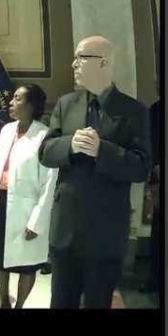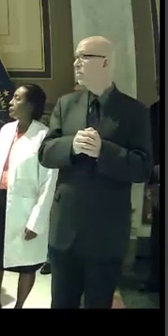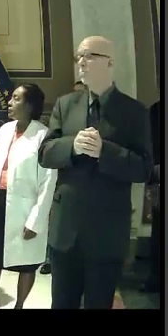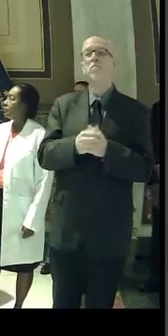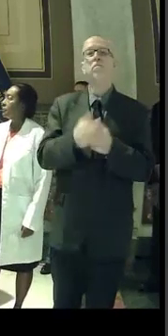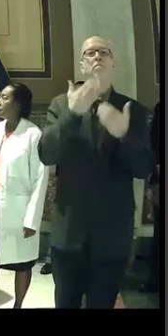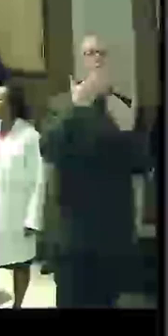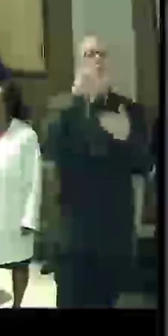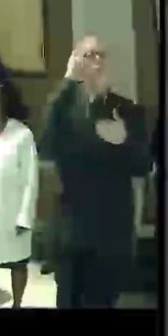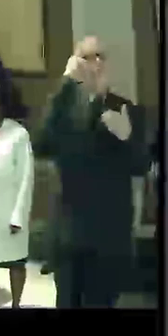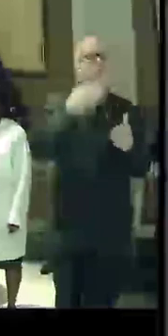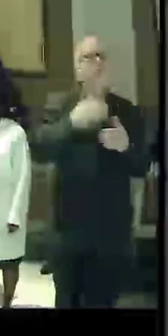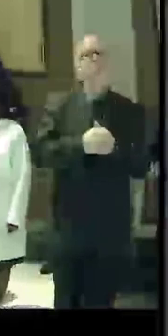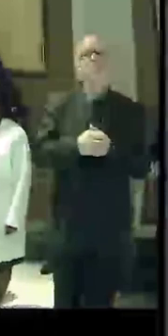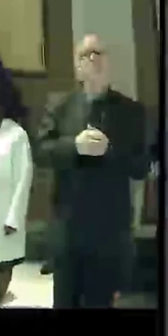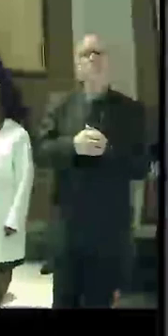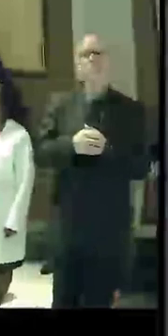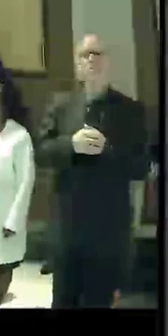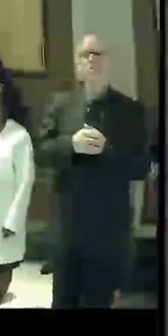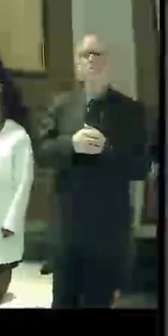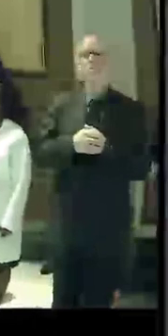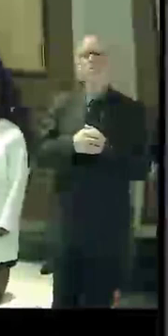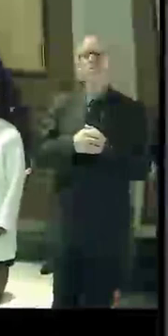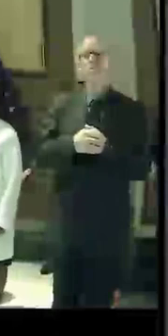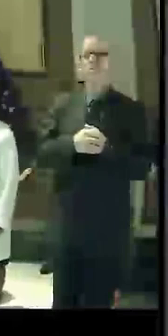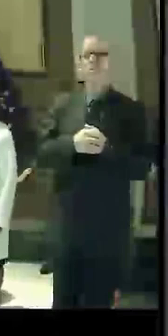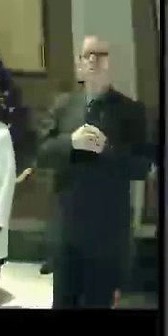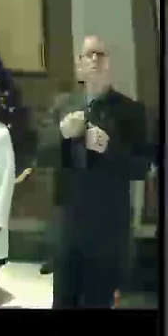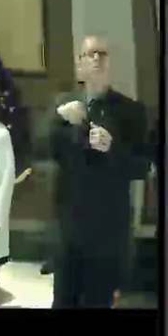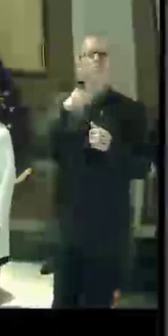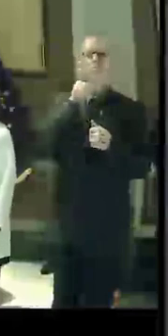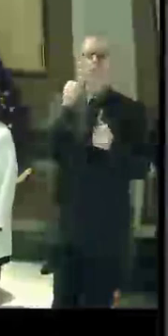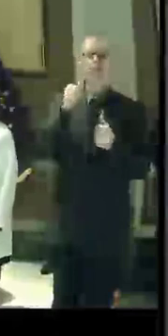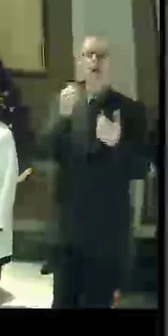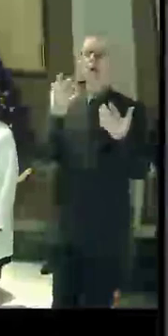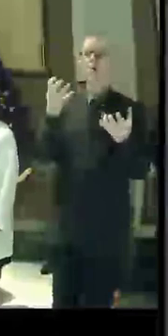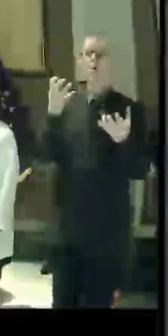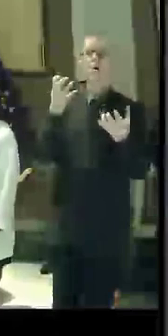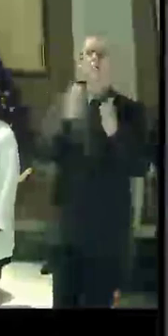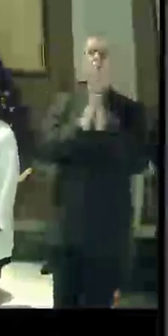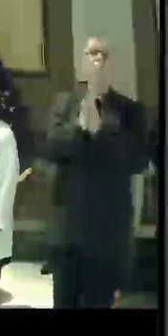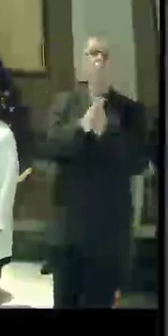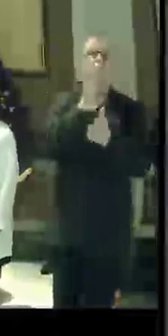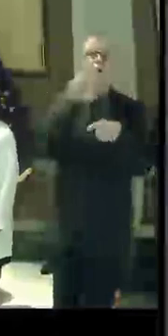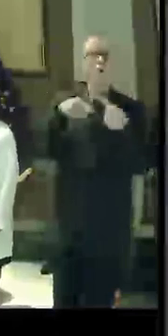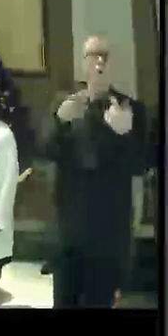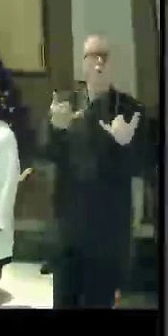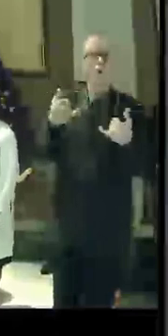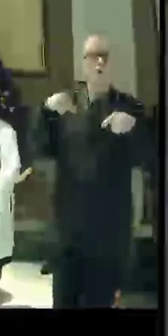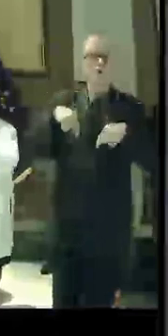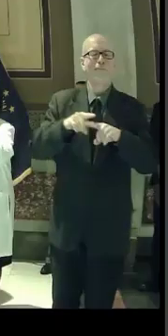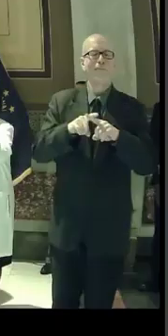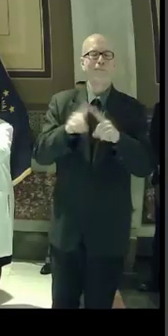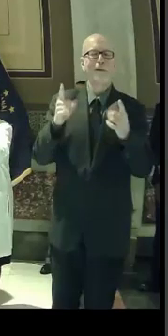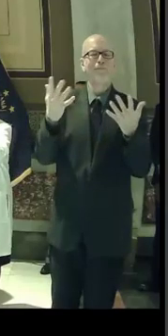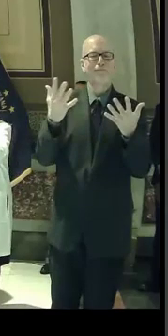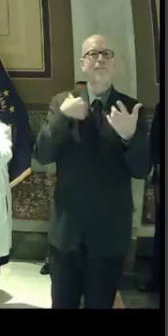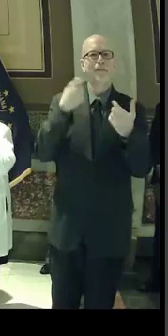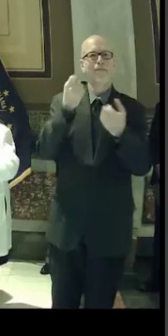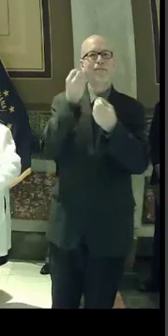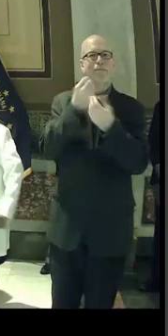Thank you, Governor. It is not what I want to be talking about today, but want to explain how real this